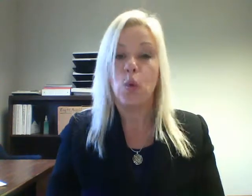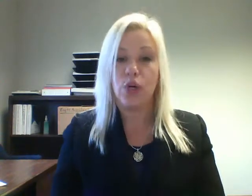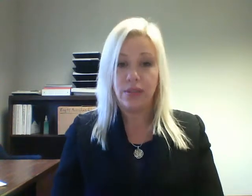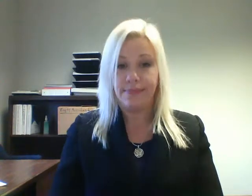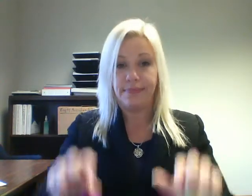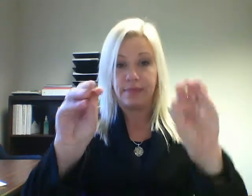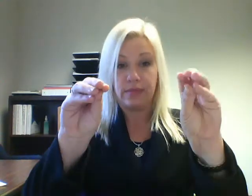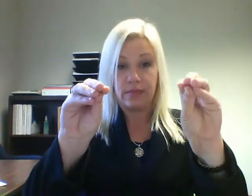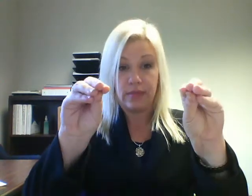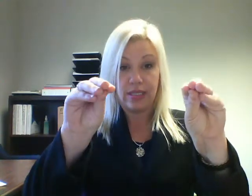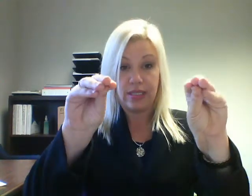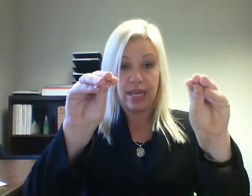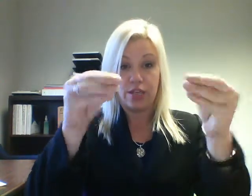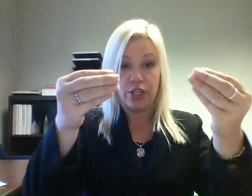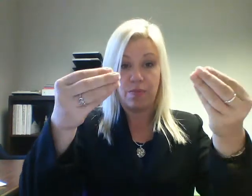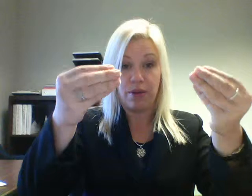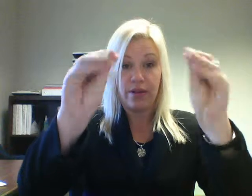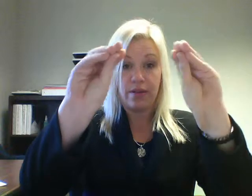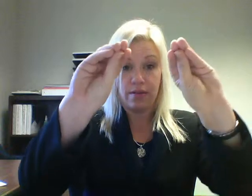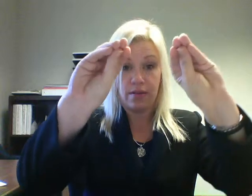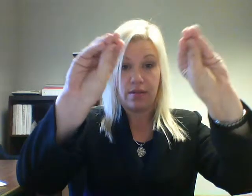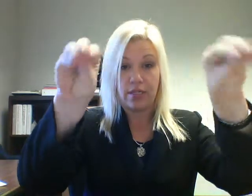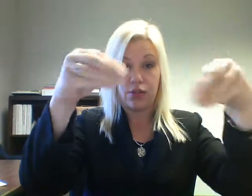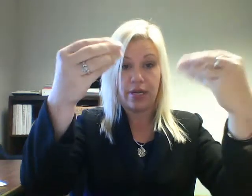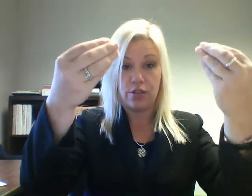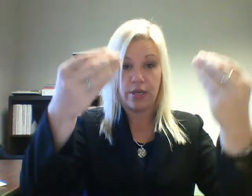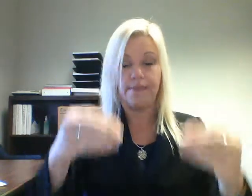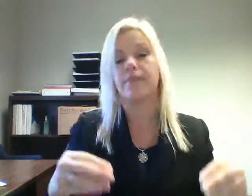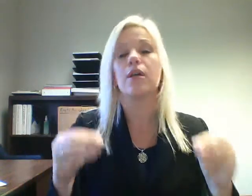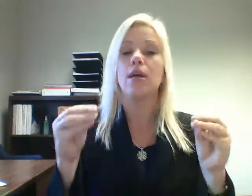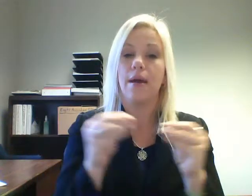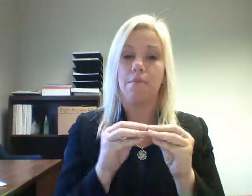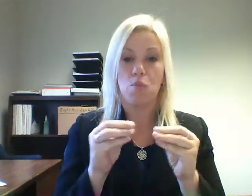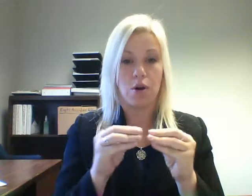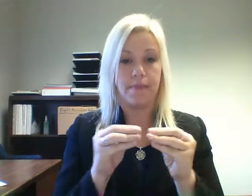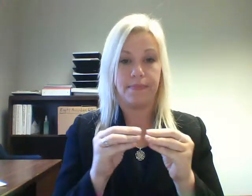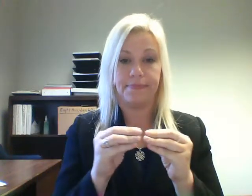More. This hand shape right here. This is your hand shape. More.